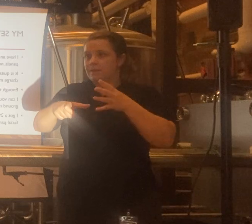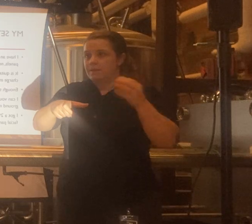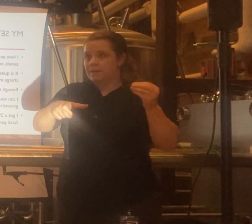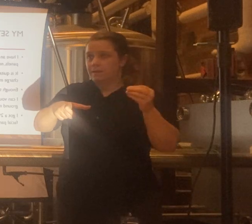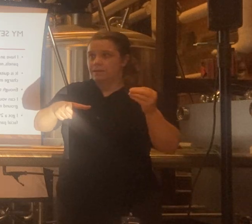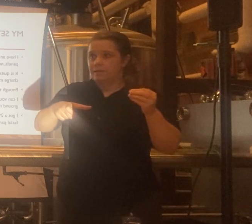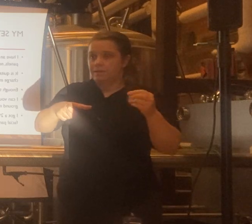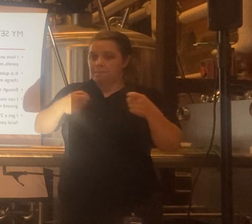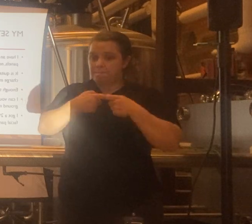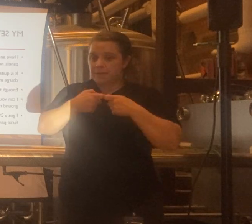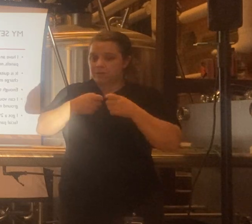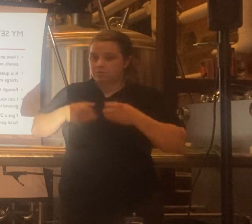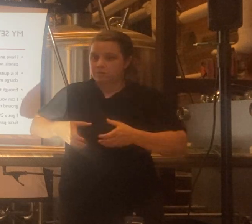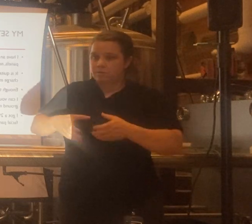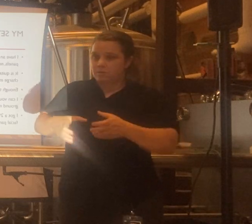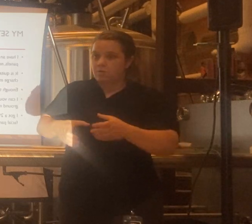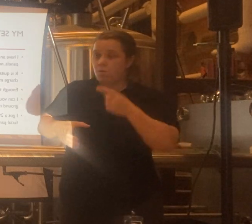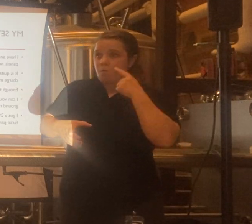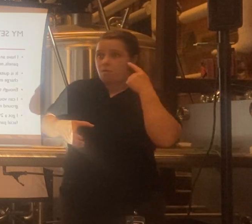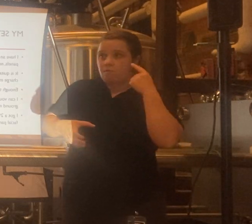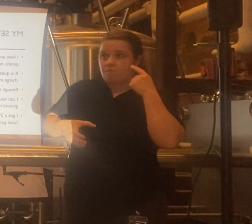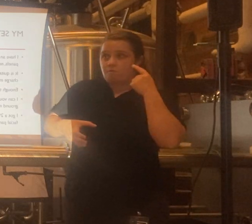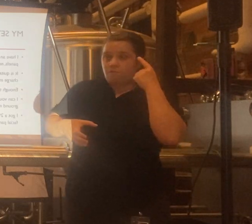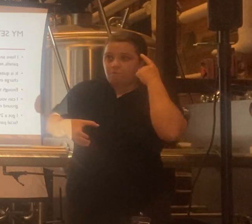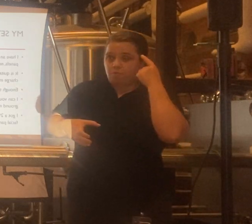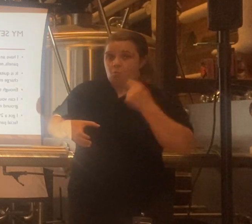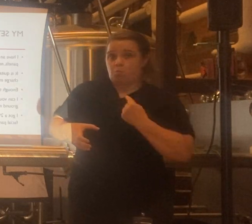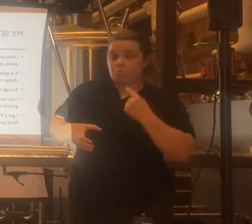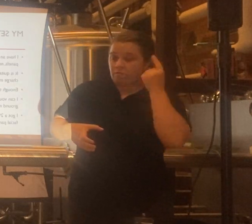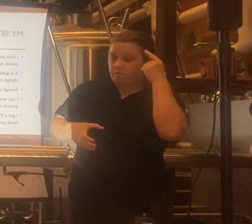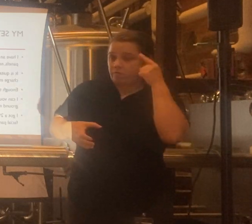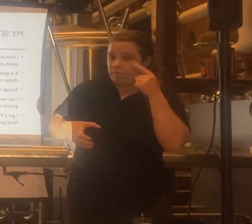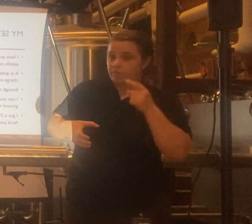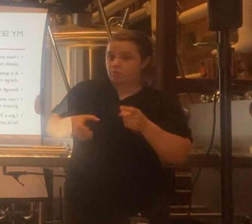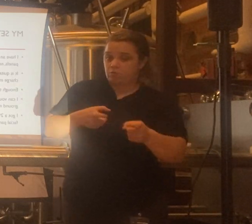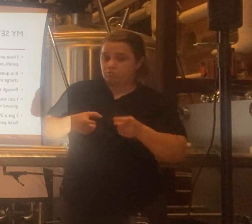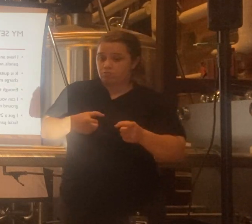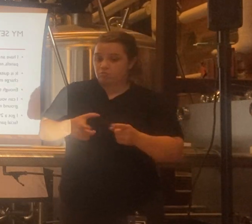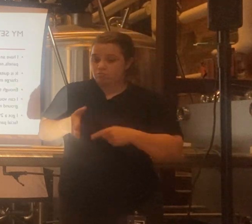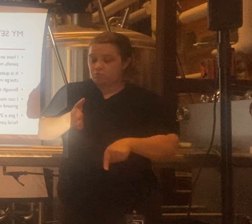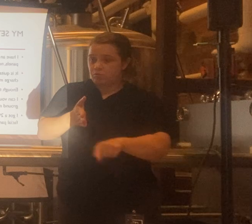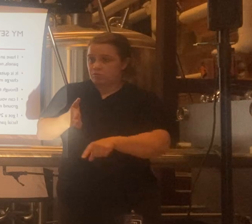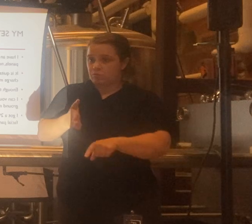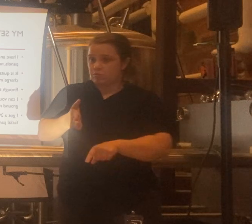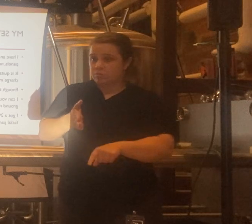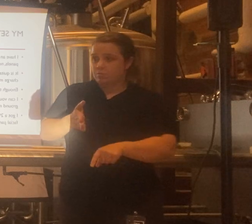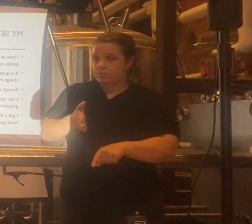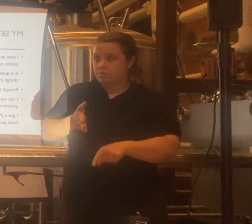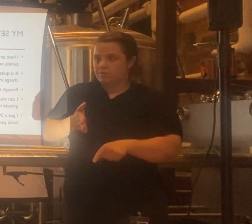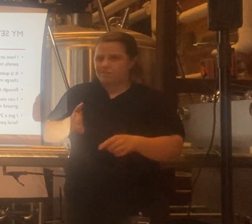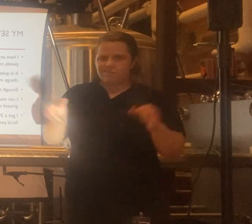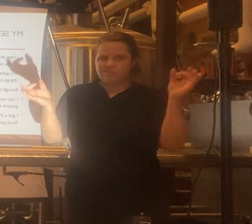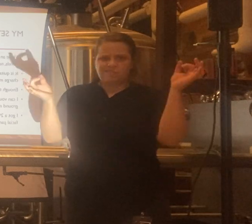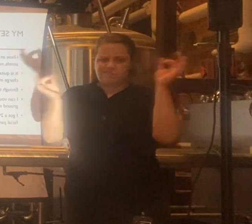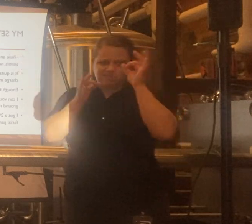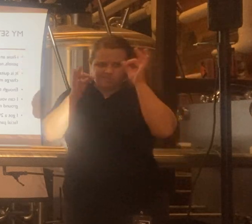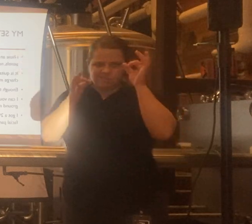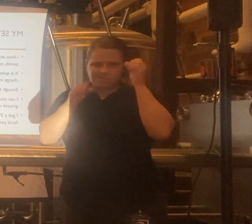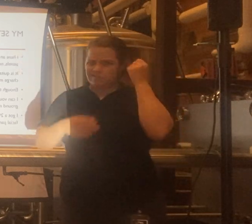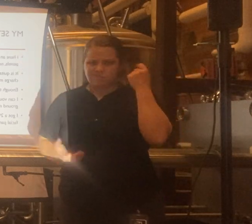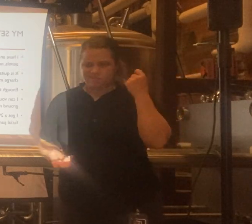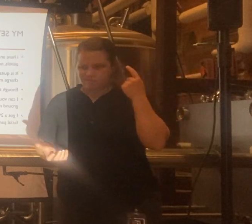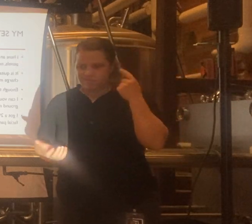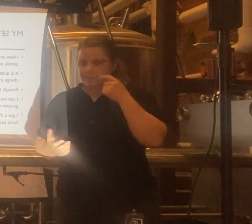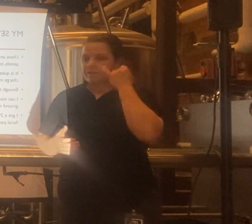it just to power the controller on the tracker, which makes no sense to me. If you're running the wires from the tracker to